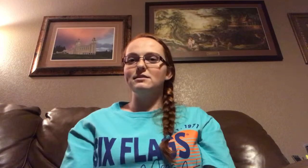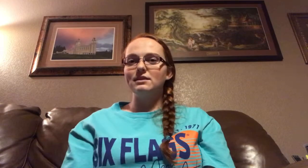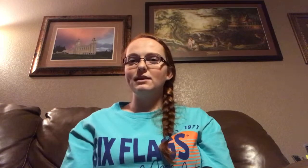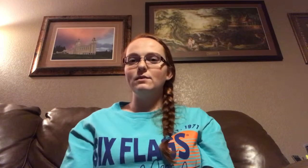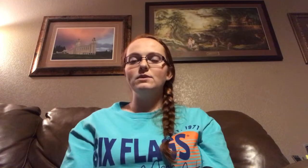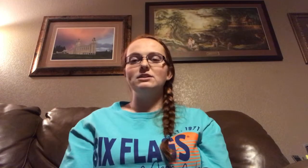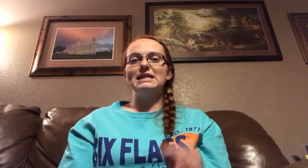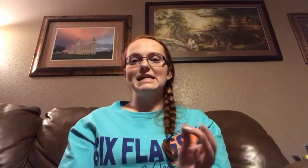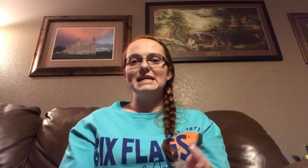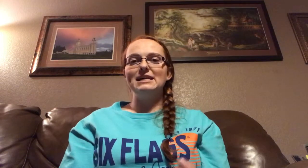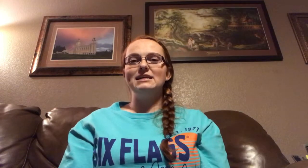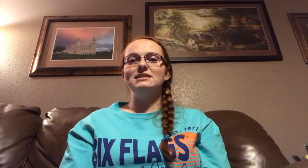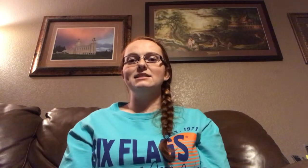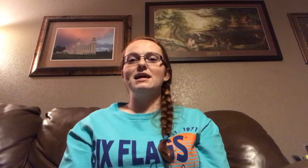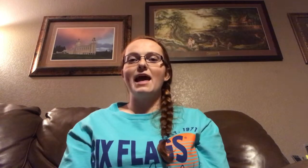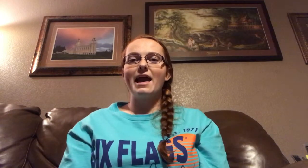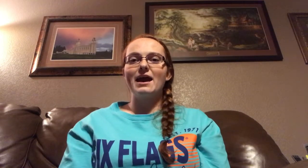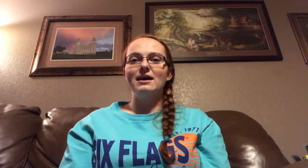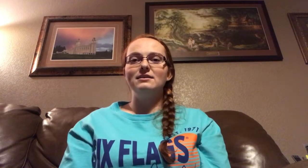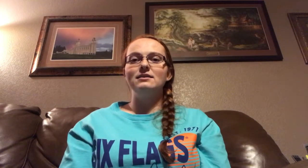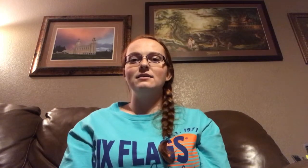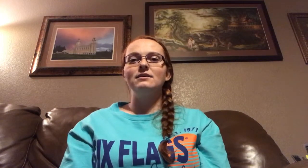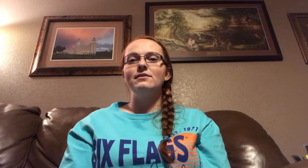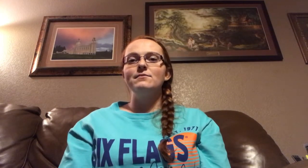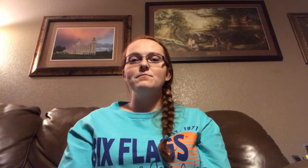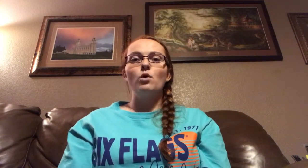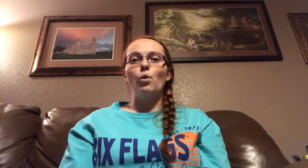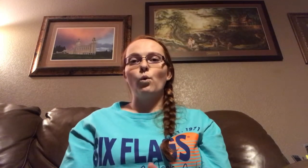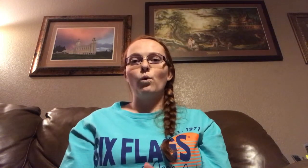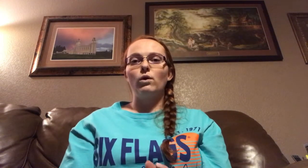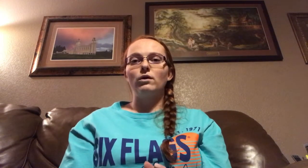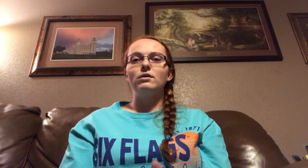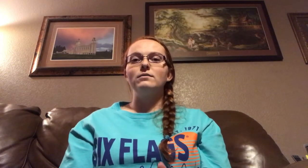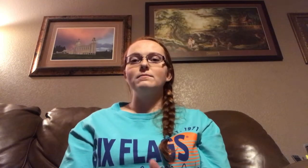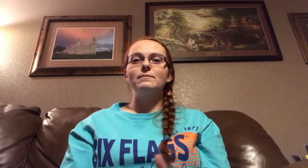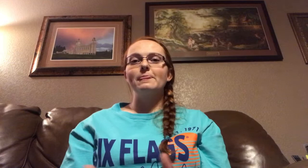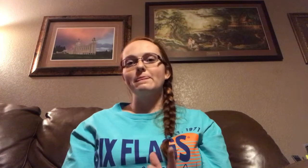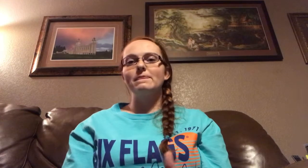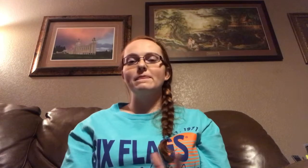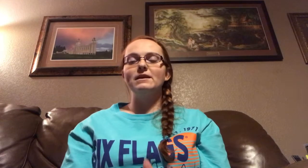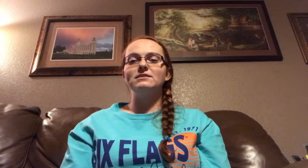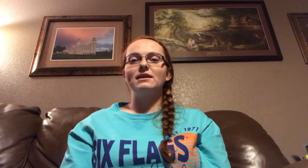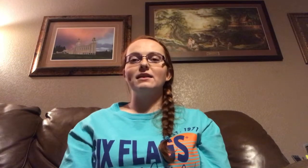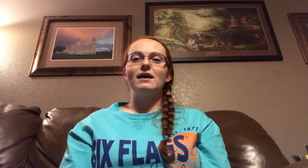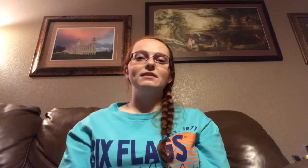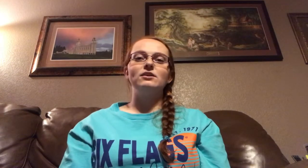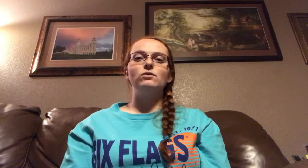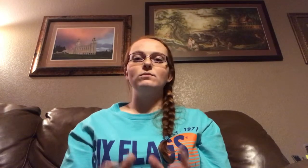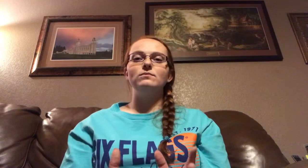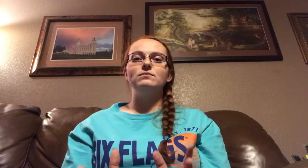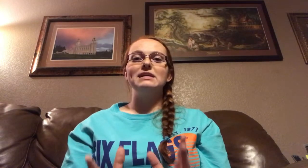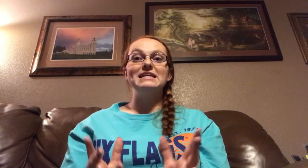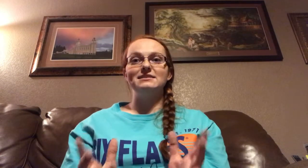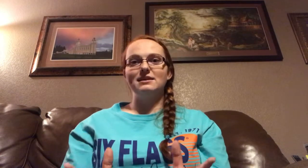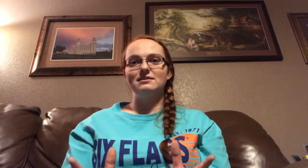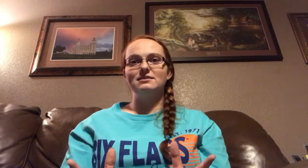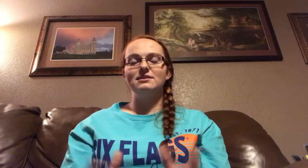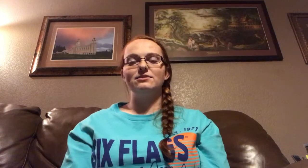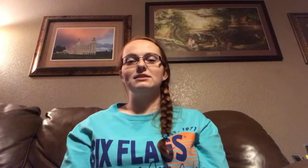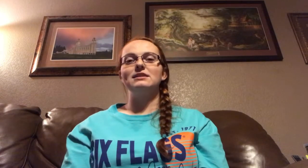sign language like is, and, or, things like that. They don't exist. There isn't a